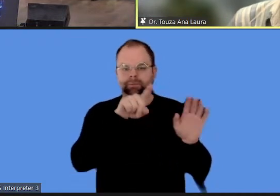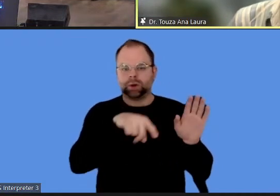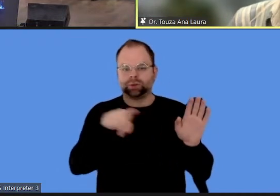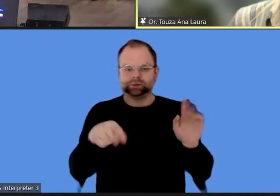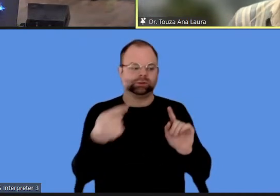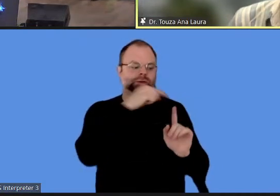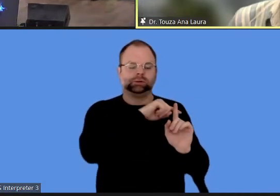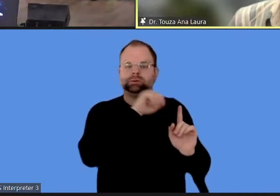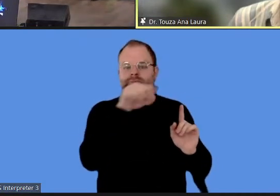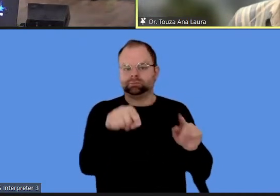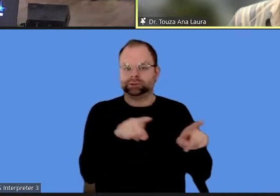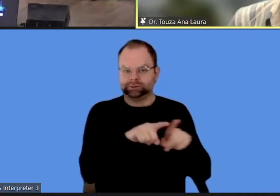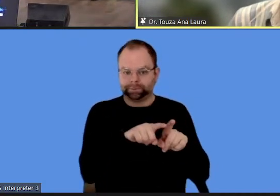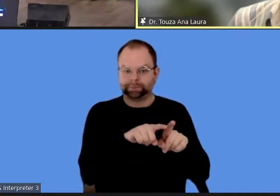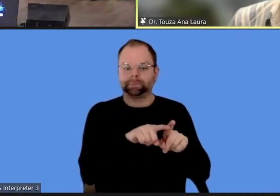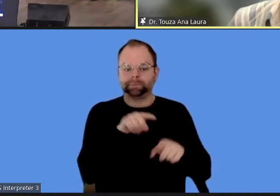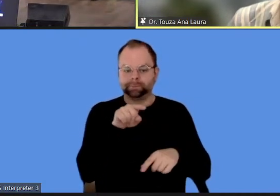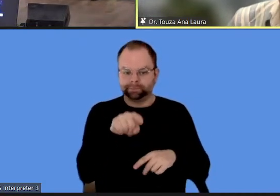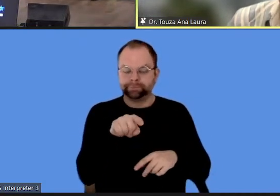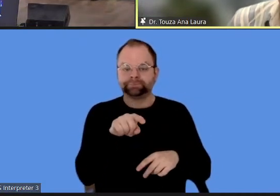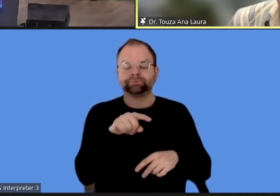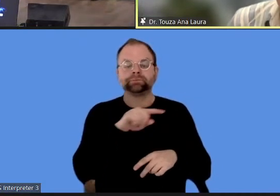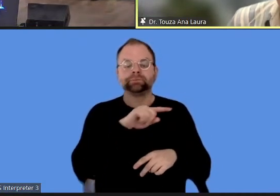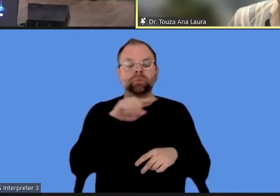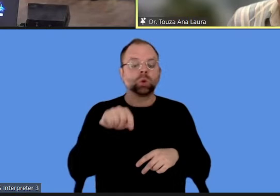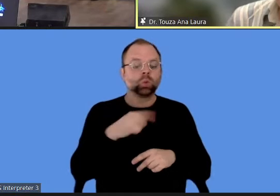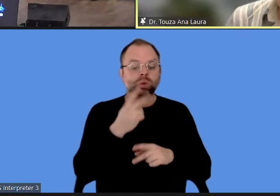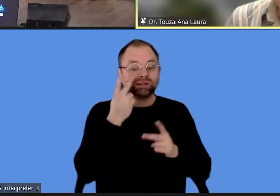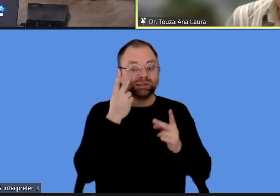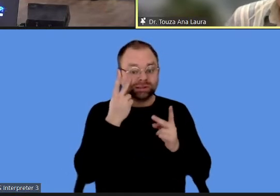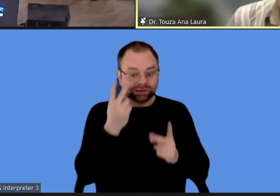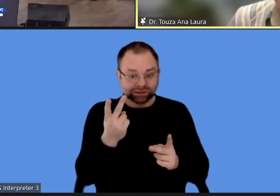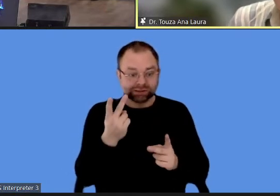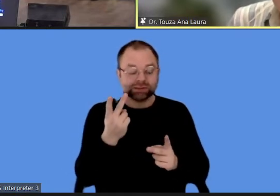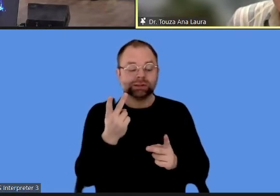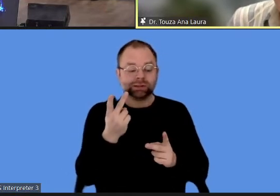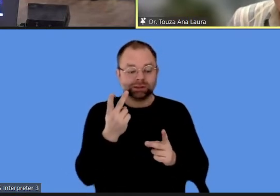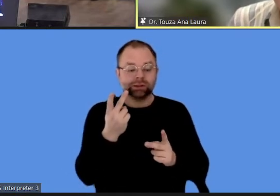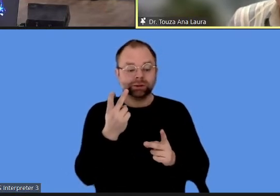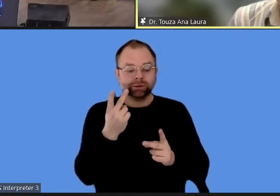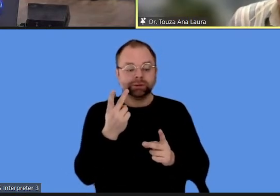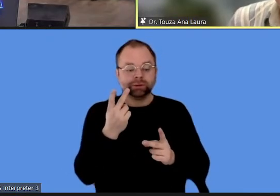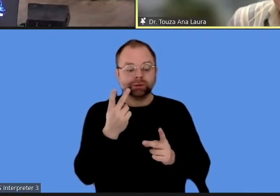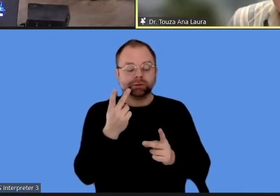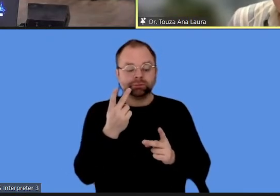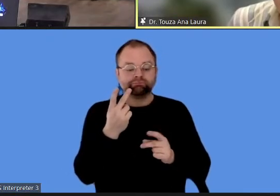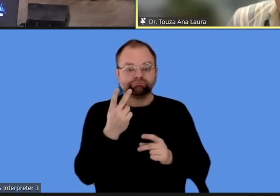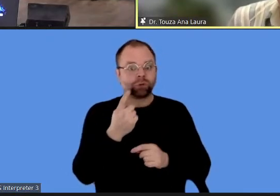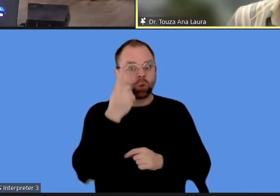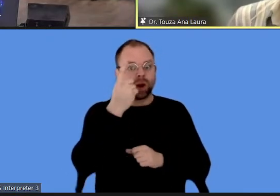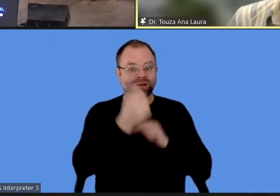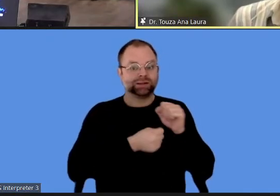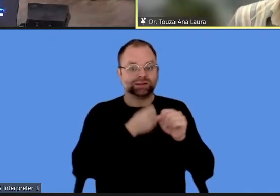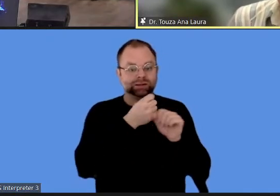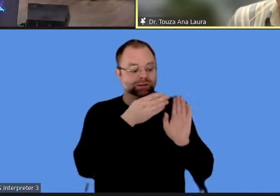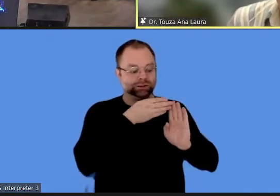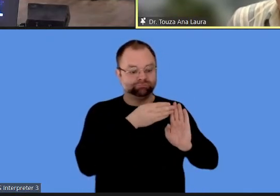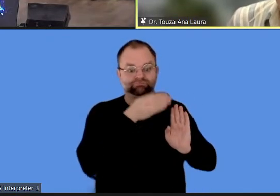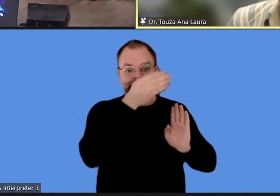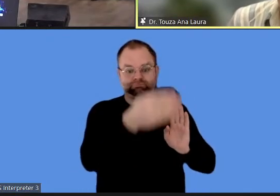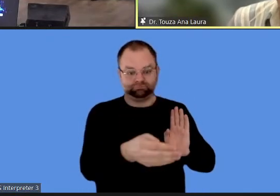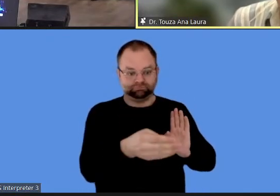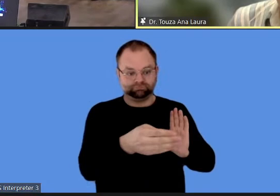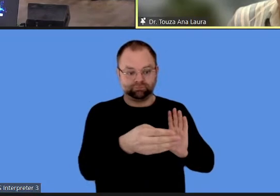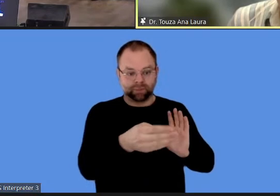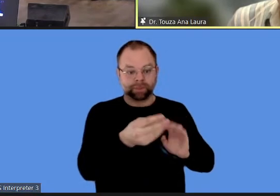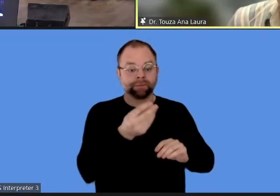after 1 year, the food insecurity condition in country was deteriorating, and in particular